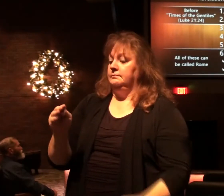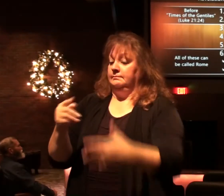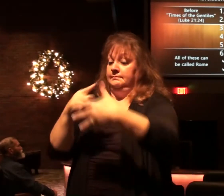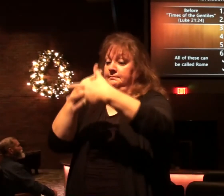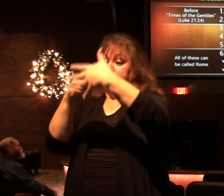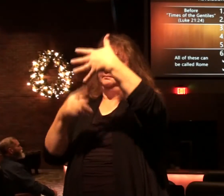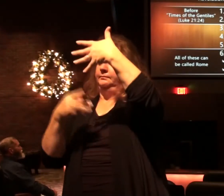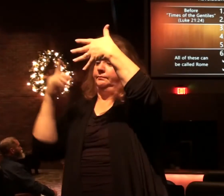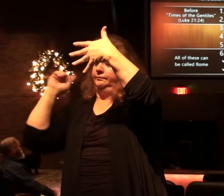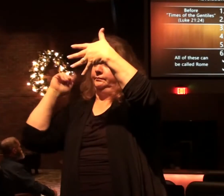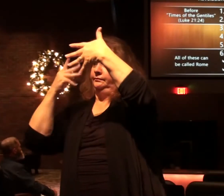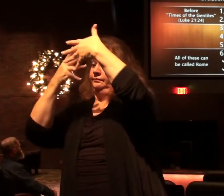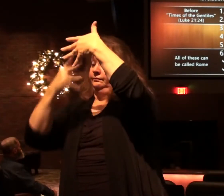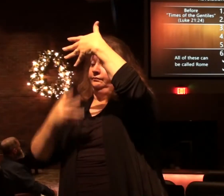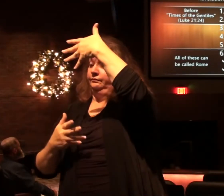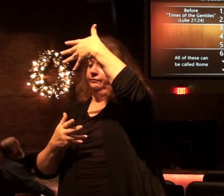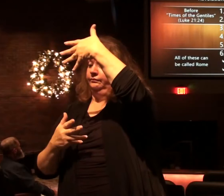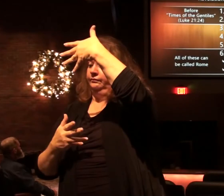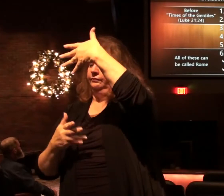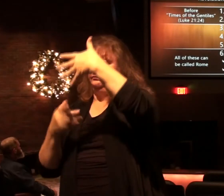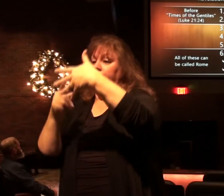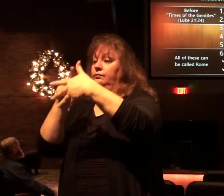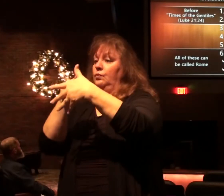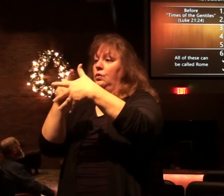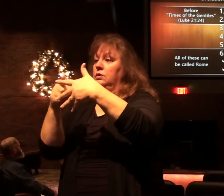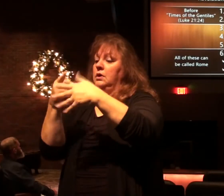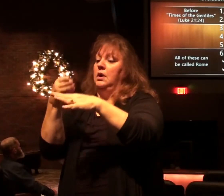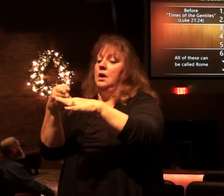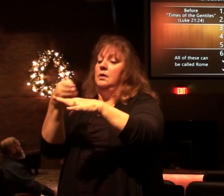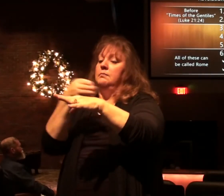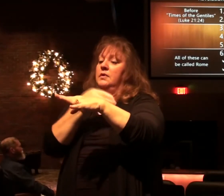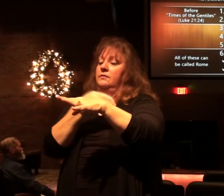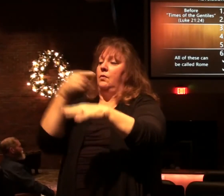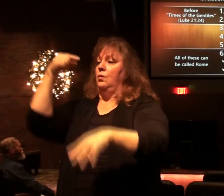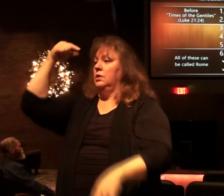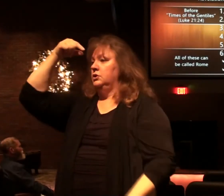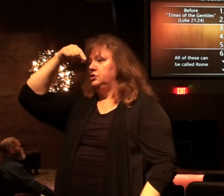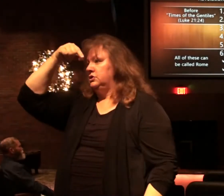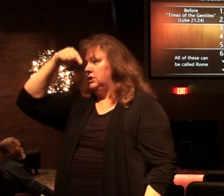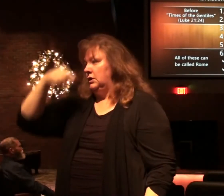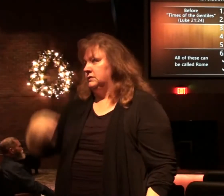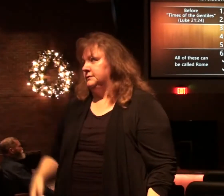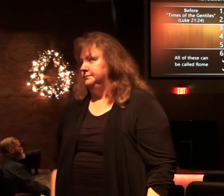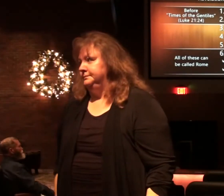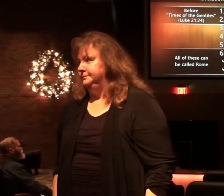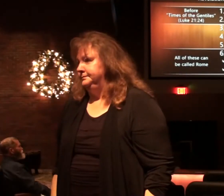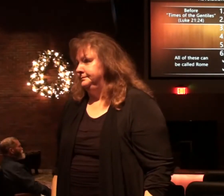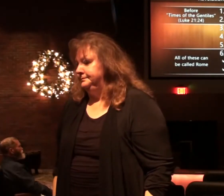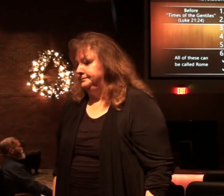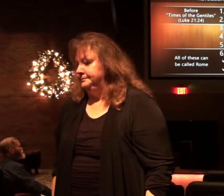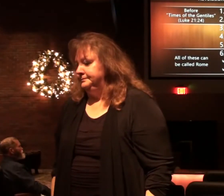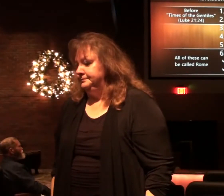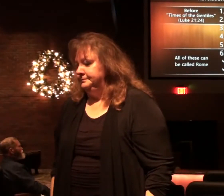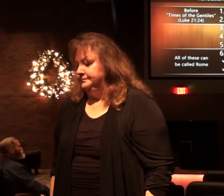chart, that Egypt and Assyria are before the times of the Gentiles.